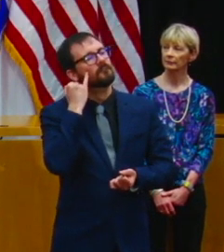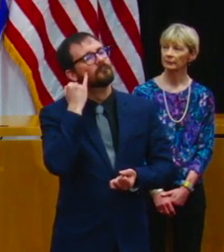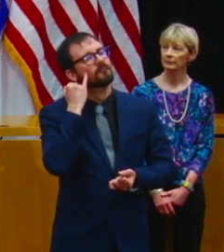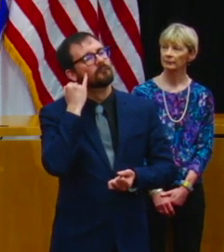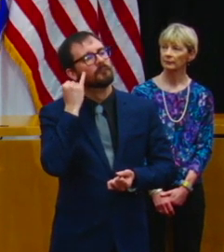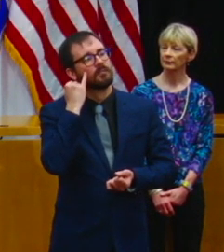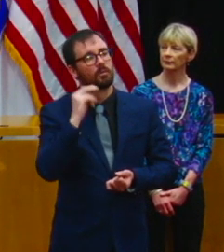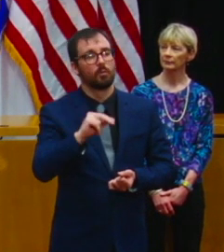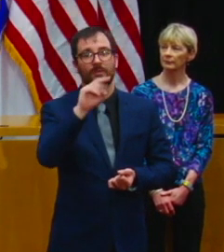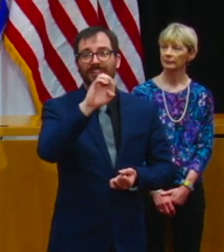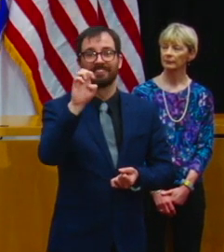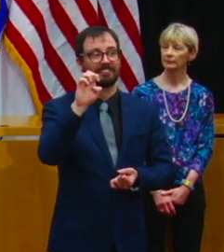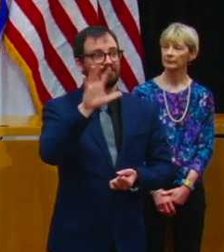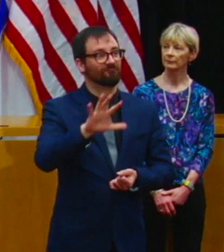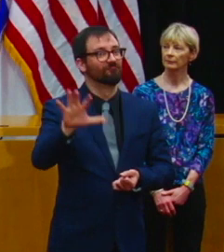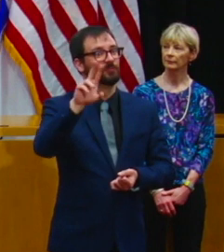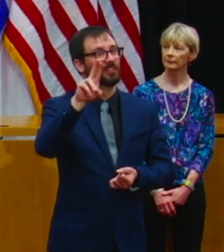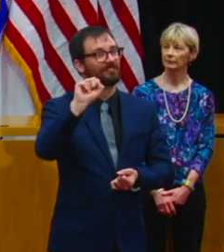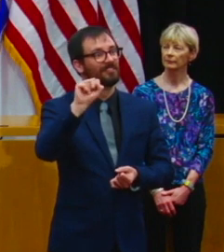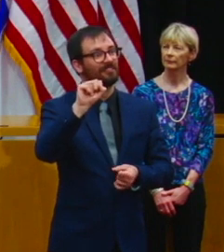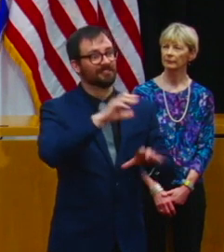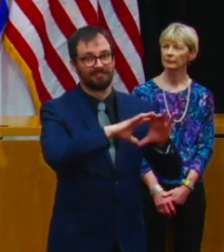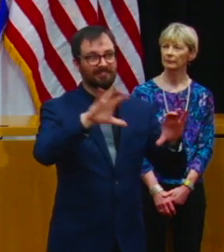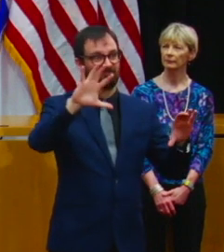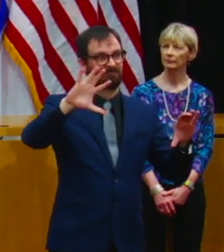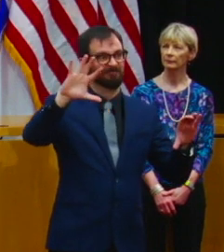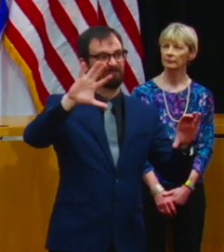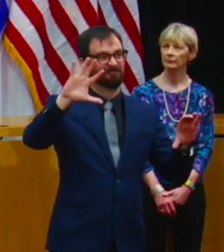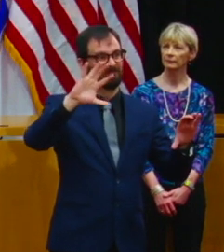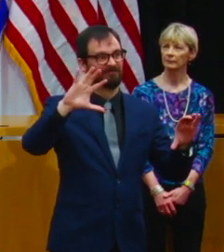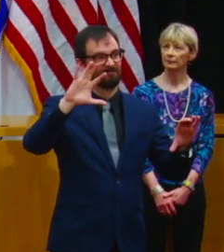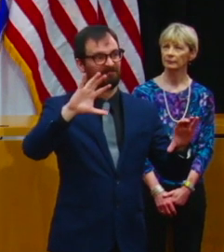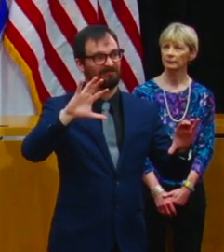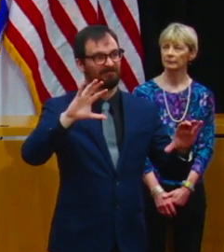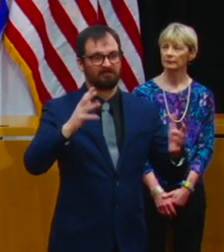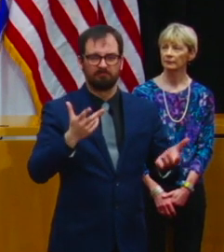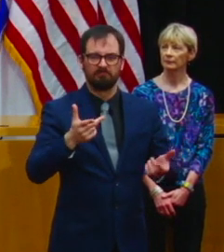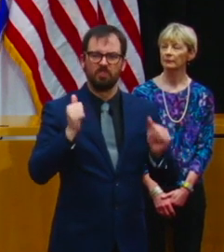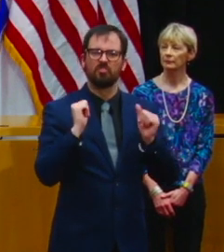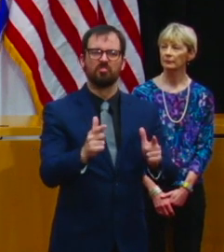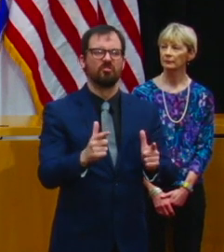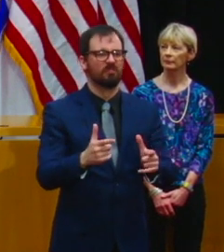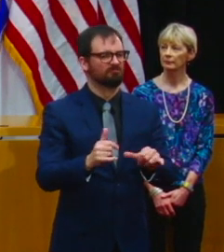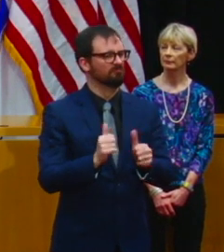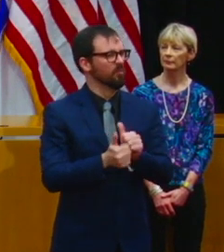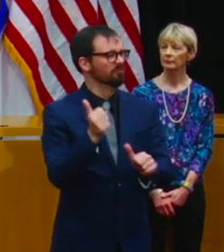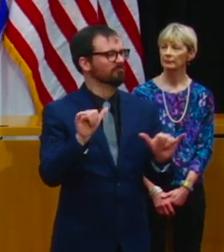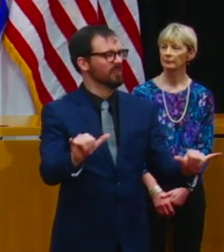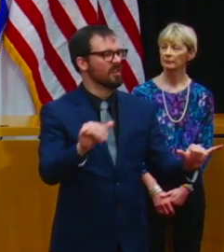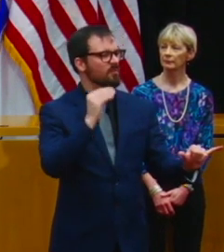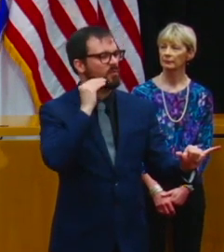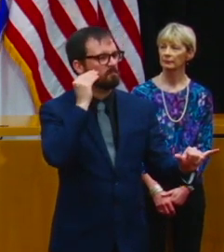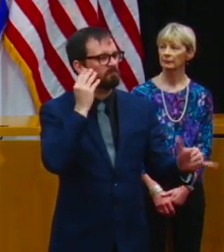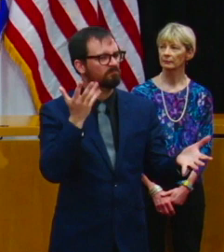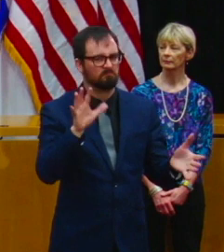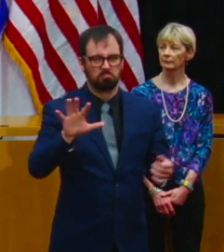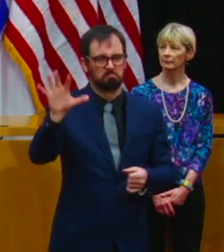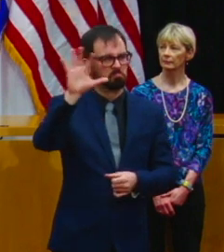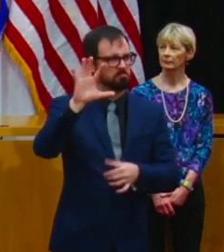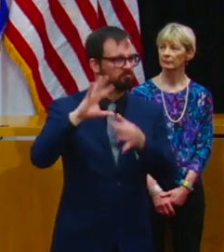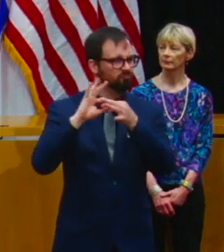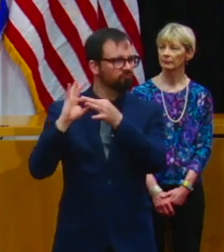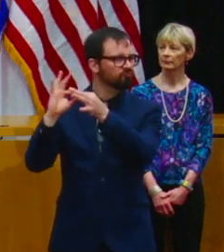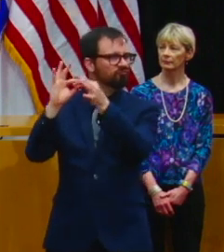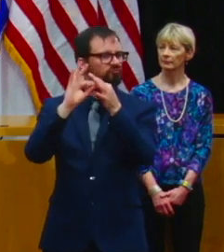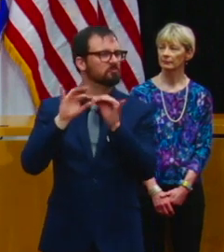point has a stay-at-home advisory of some kind in place, or a stay-at-home order, depending